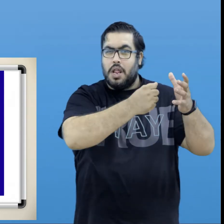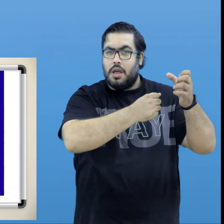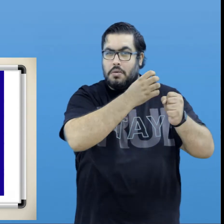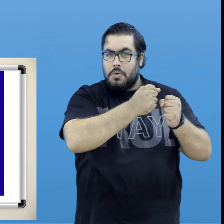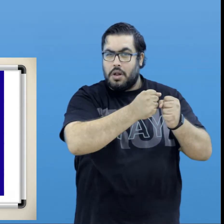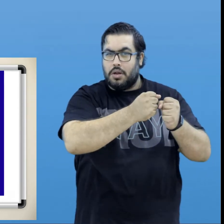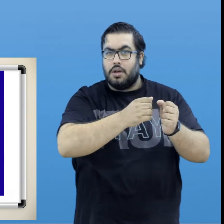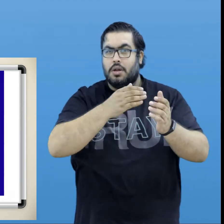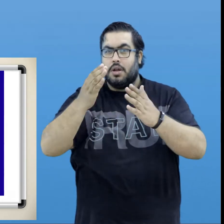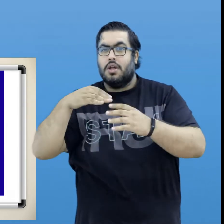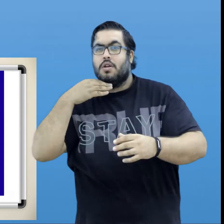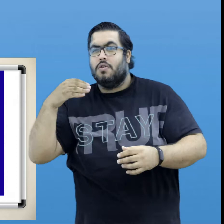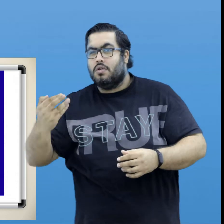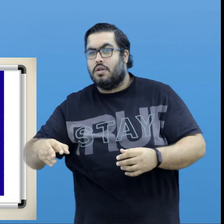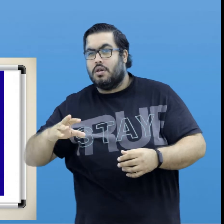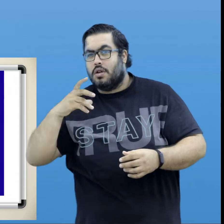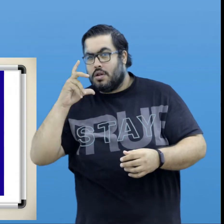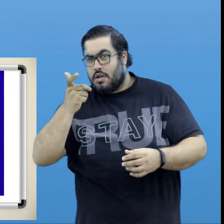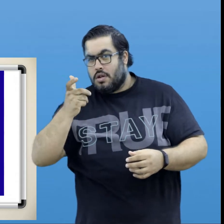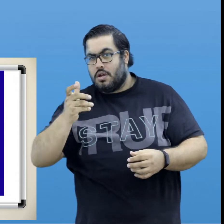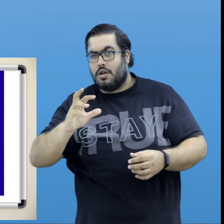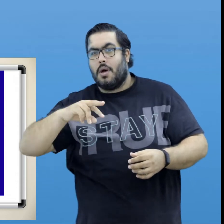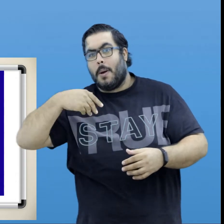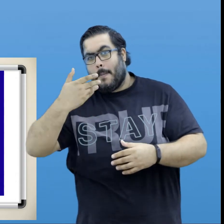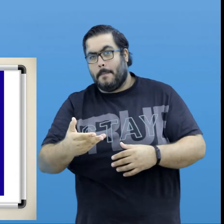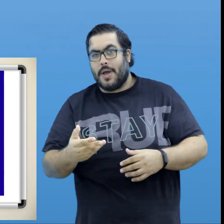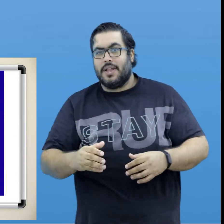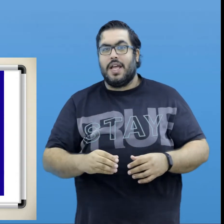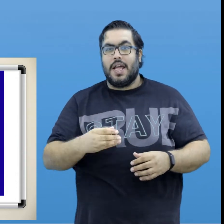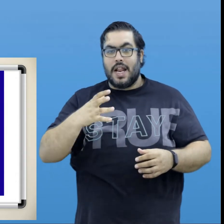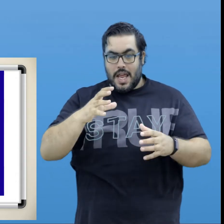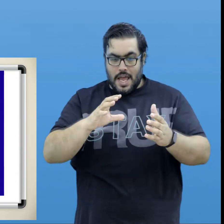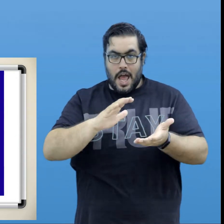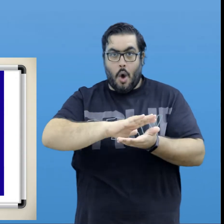and fish, vegetables, fruits, and bread and cereal.